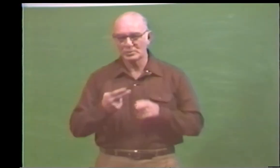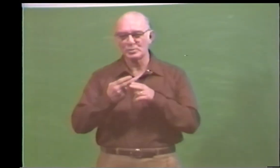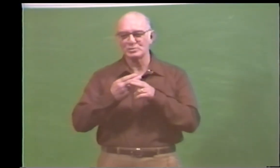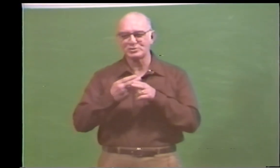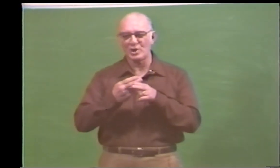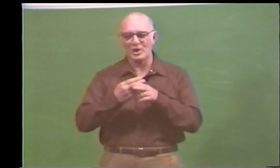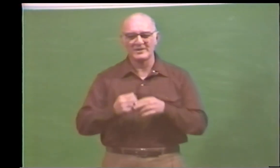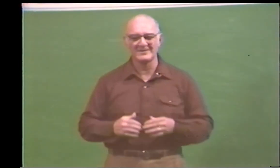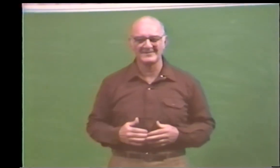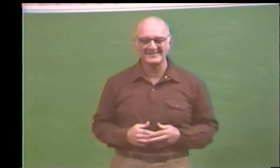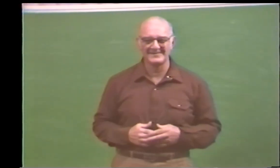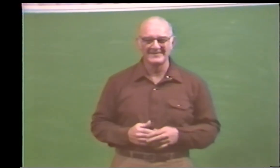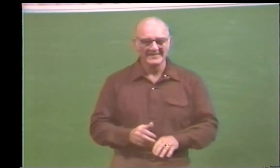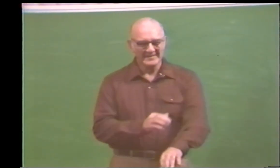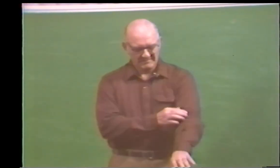Too short.